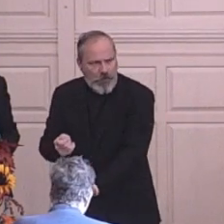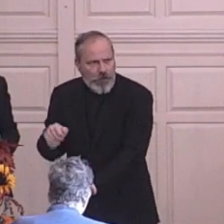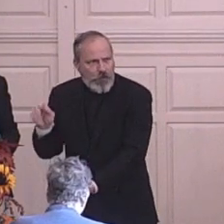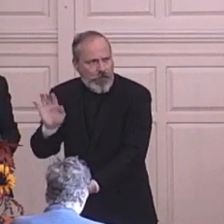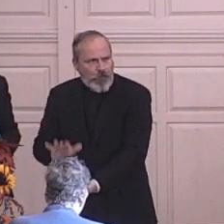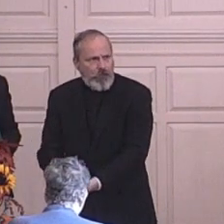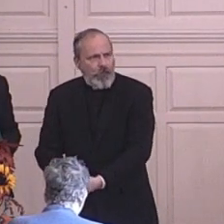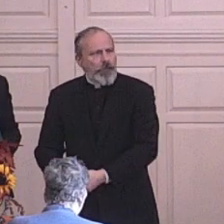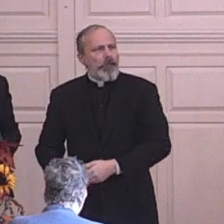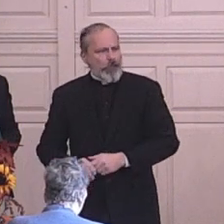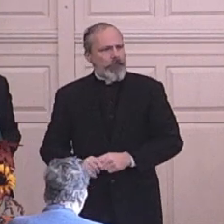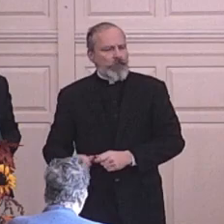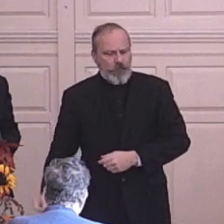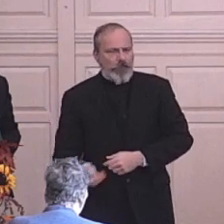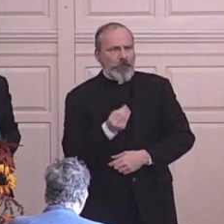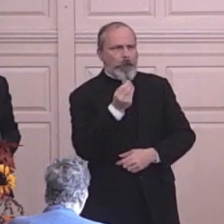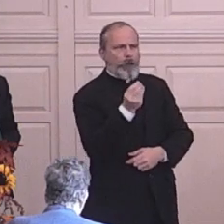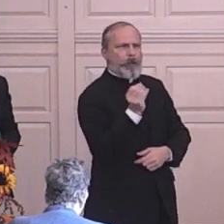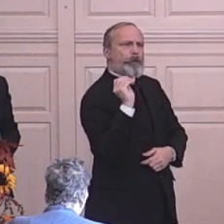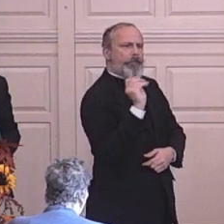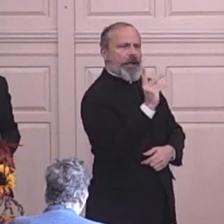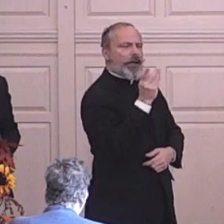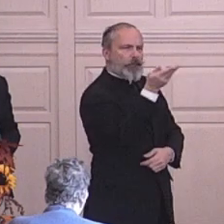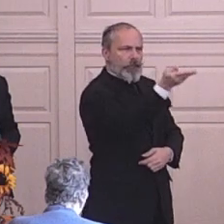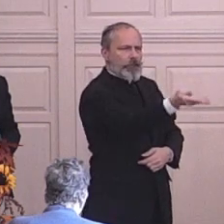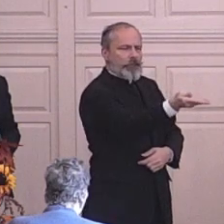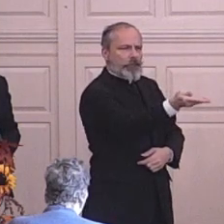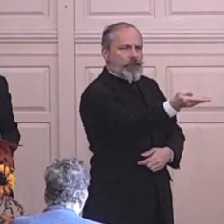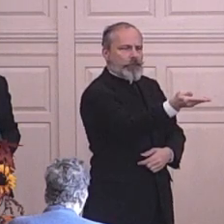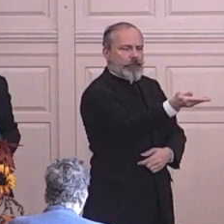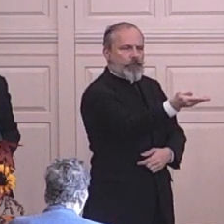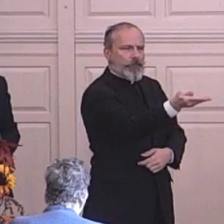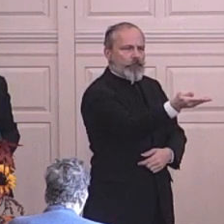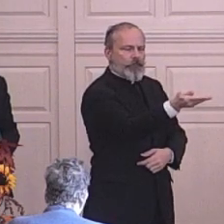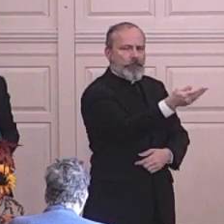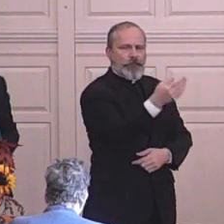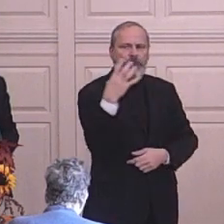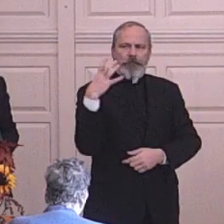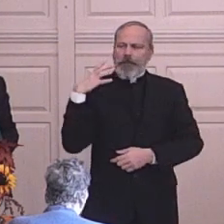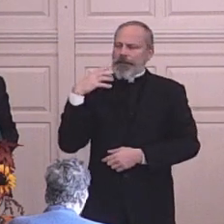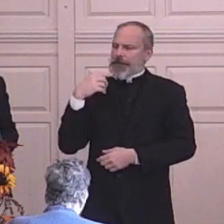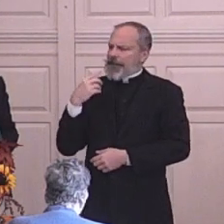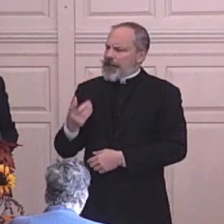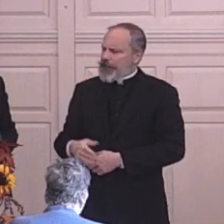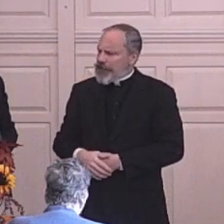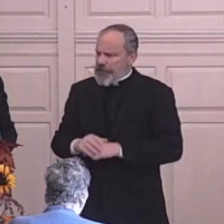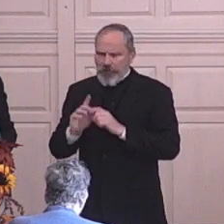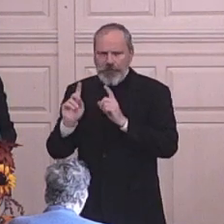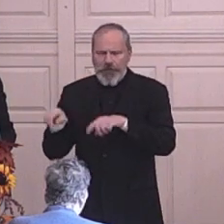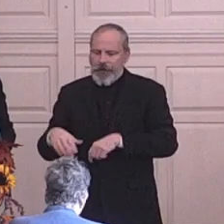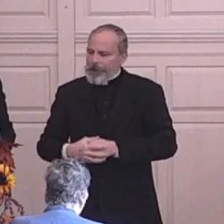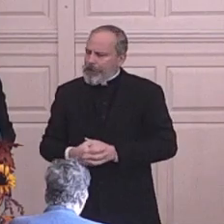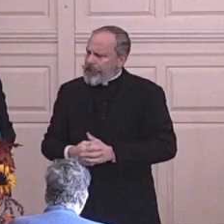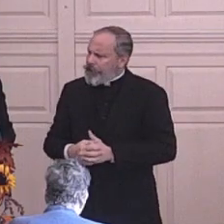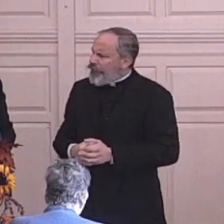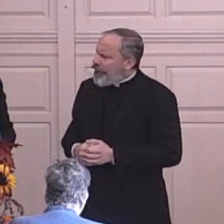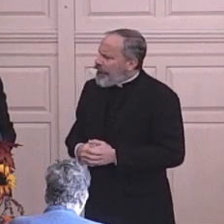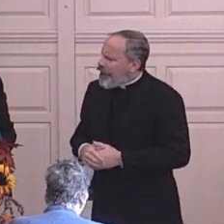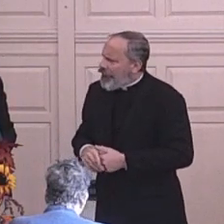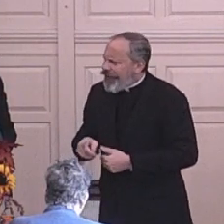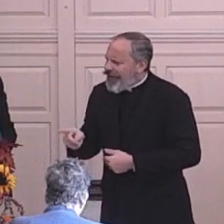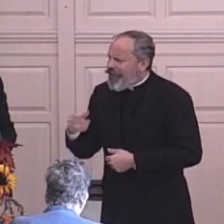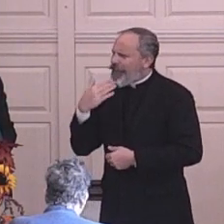ground. Here it is back." His master said to him in reply,